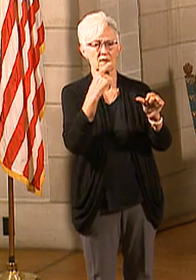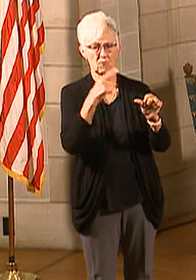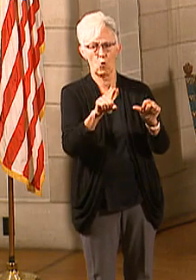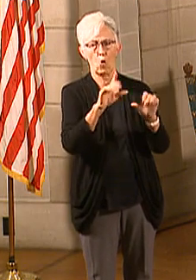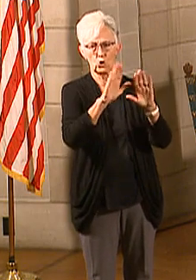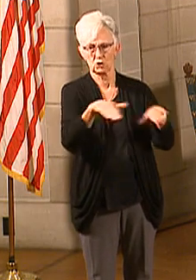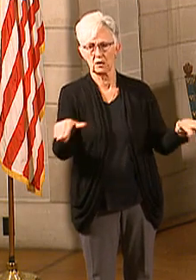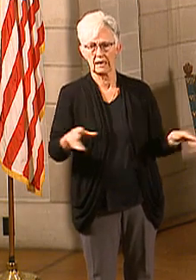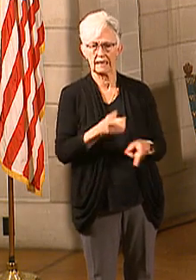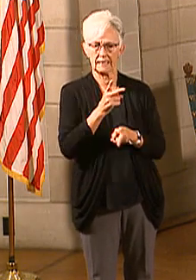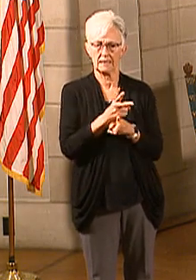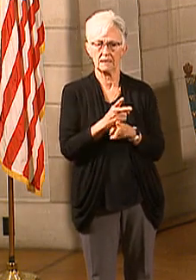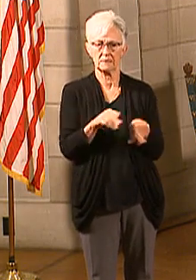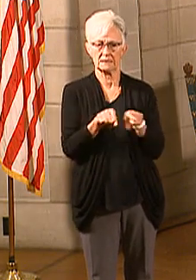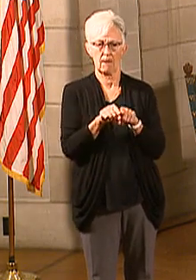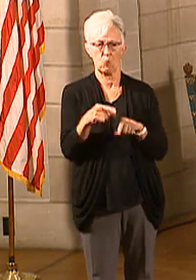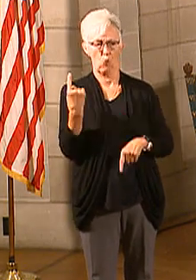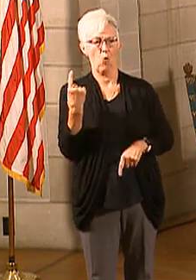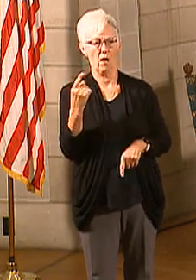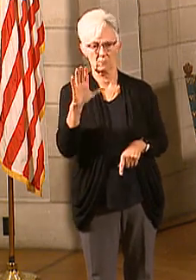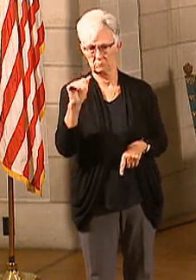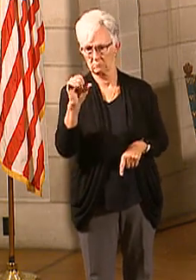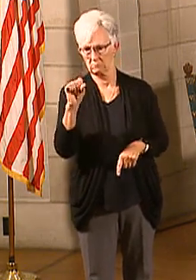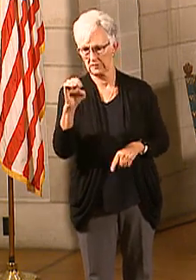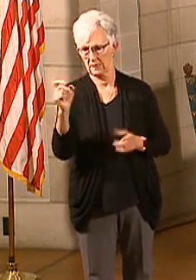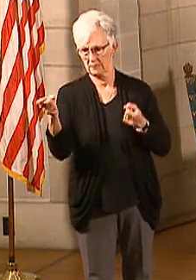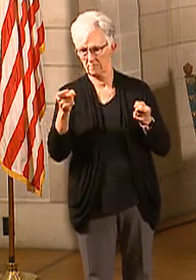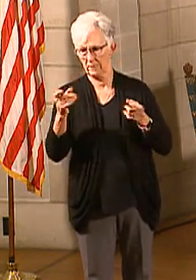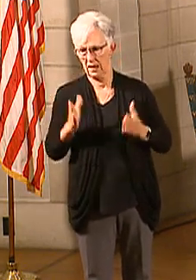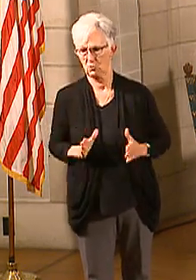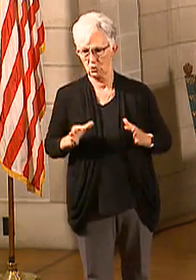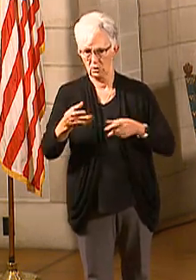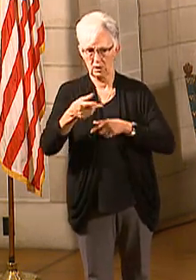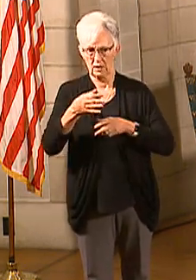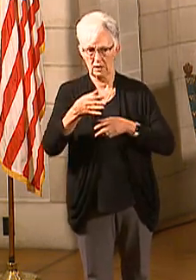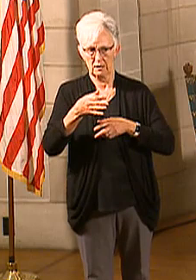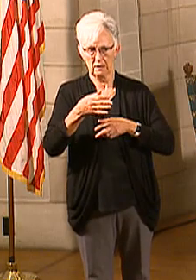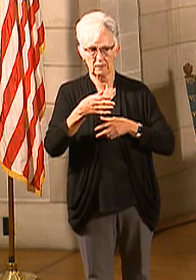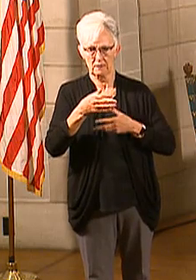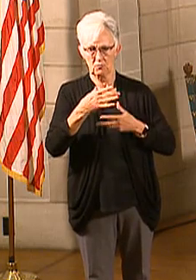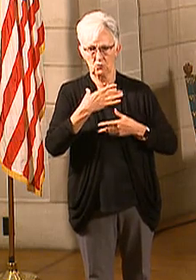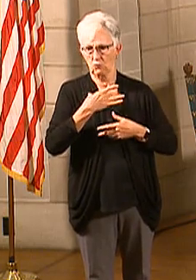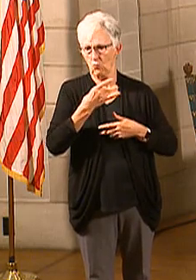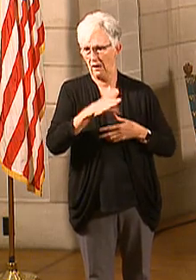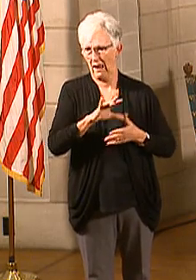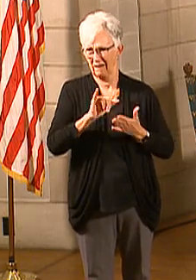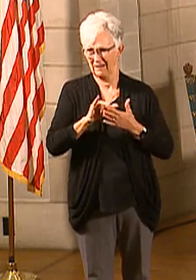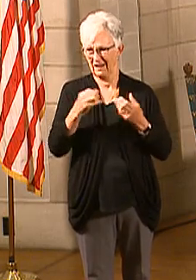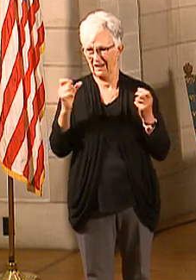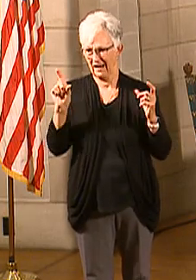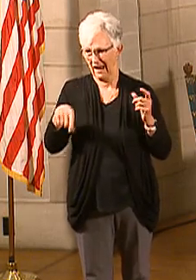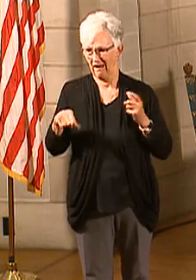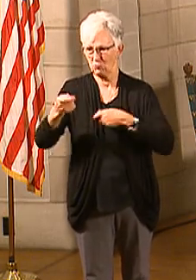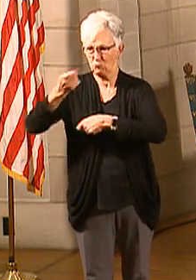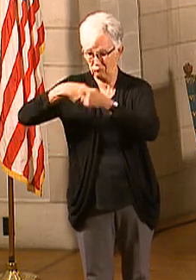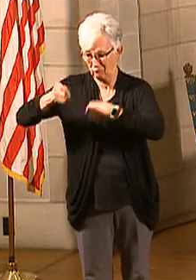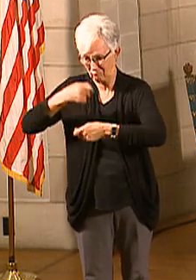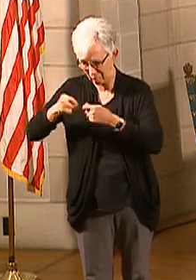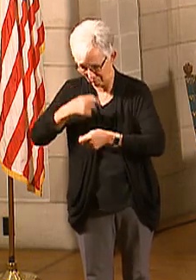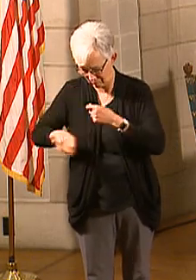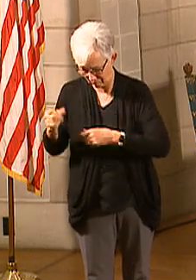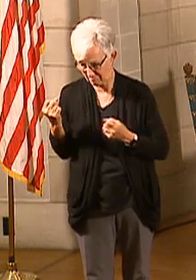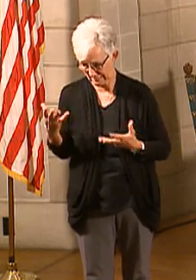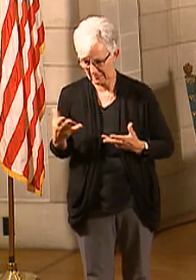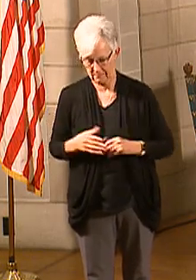manager. So, and I'll let Stephanie pick up. I would just second, certainly, when the governor committed to the